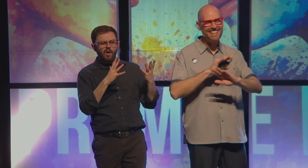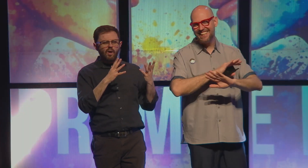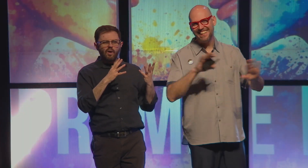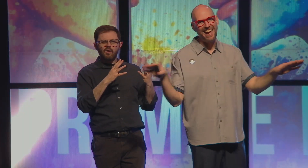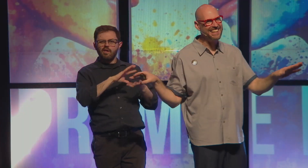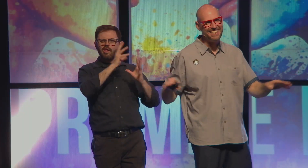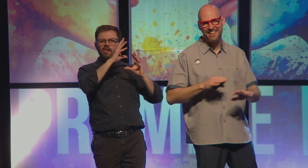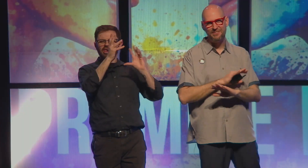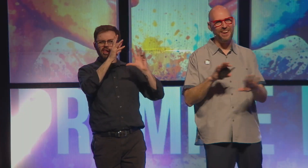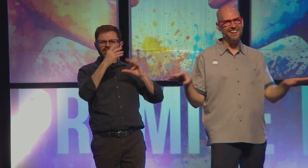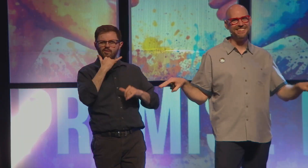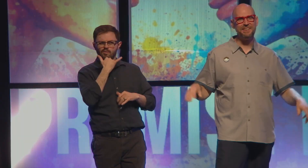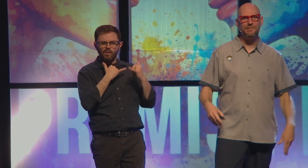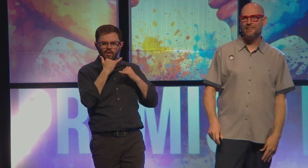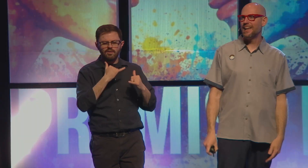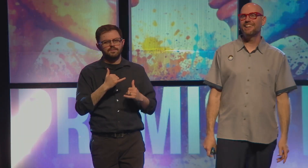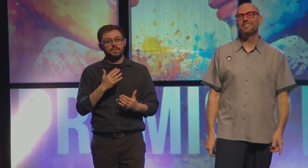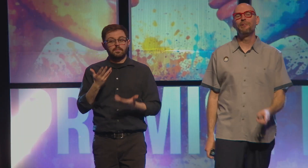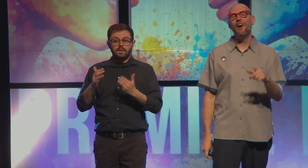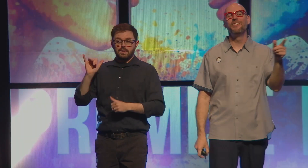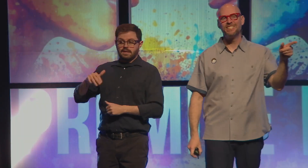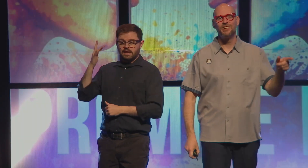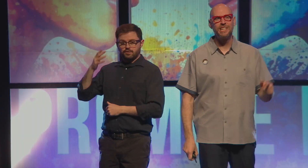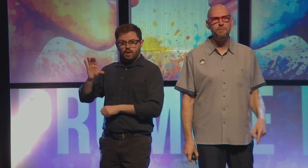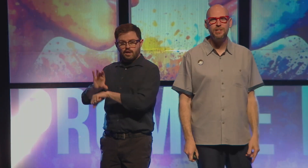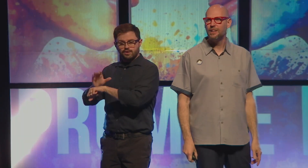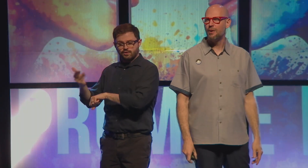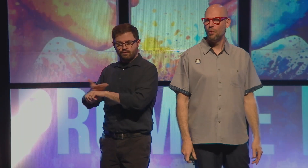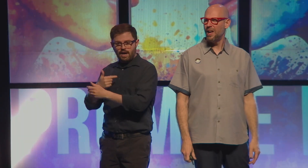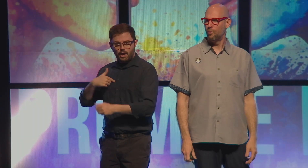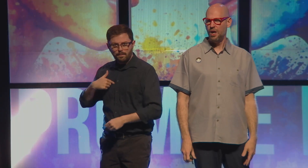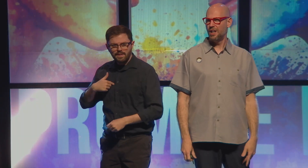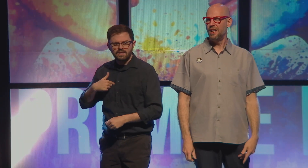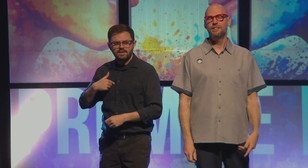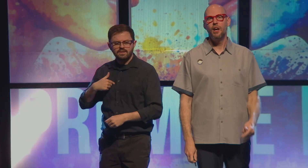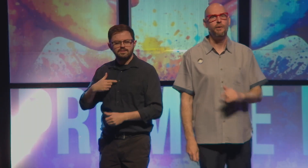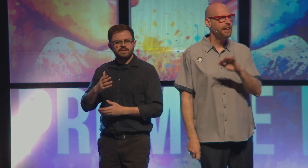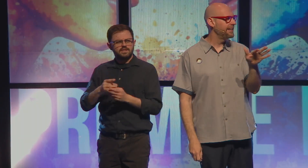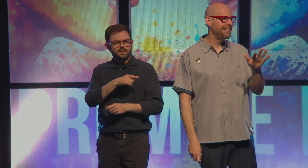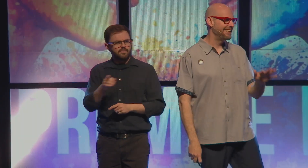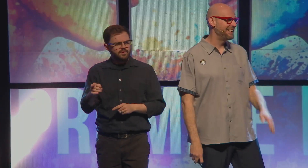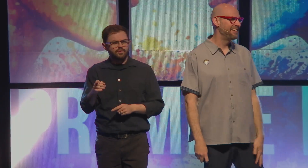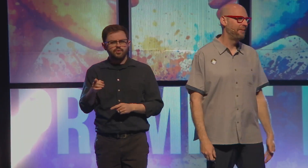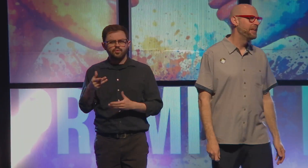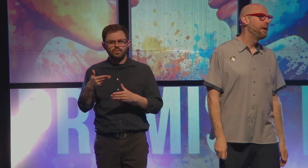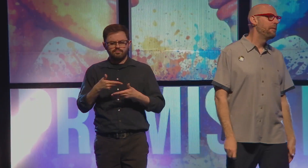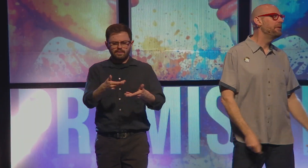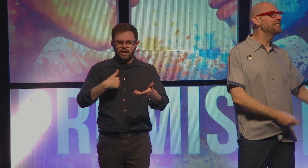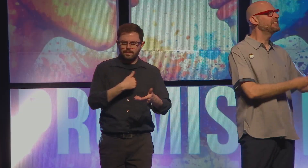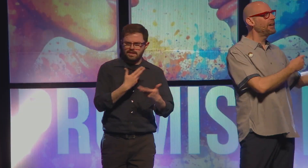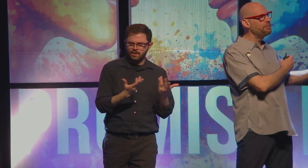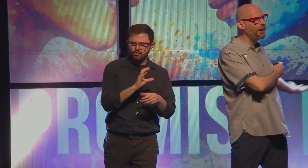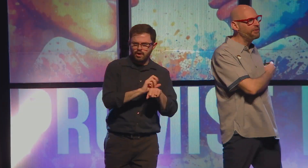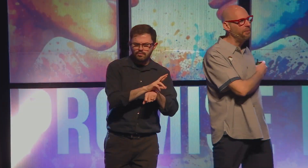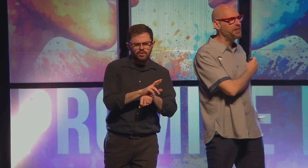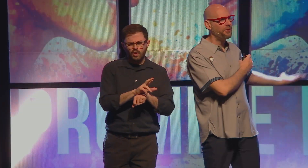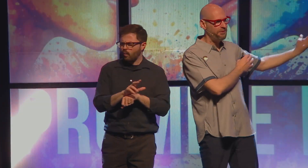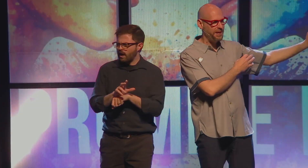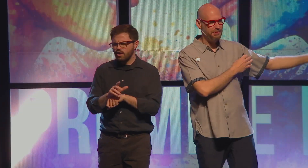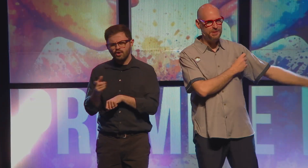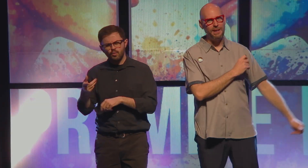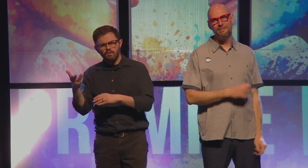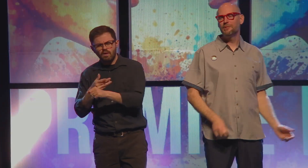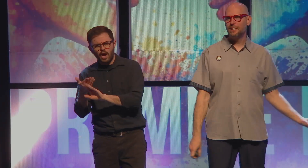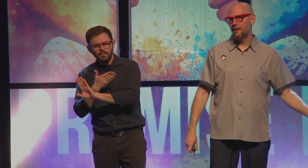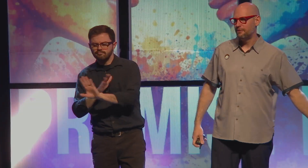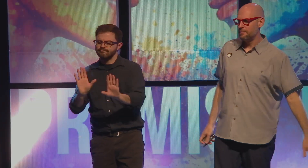kidding. They didn't. I didn't get fired. Some of you are like, that were on the search committee, you're like, wait, what, huh? No, I didn't, no. We just talked about him from an adult